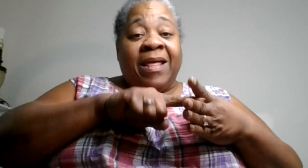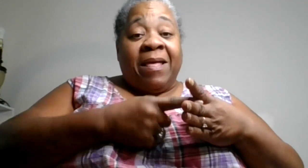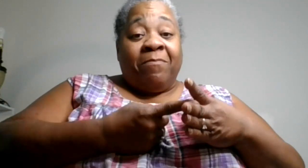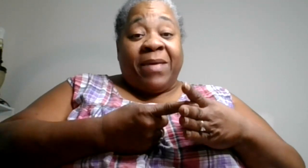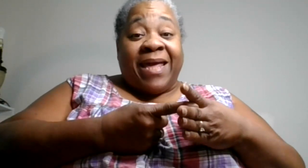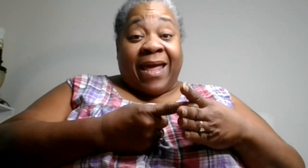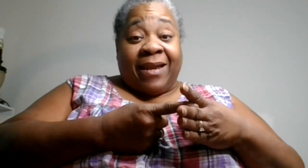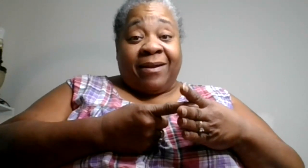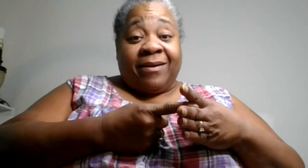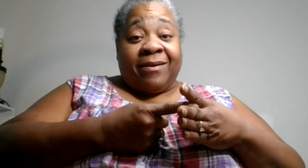Begin.